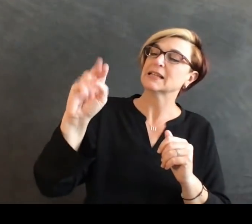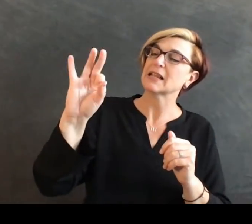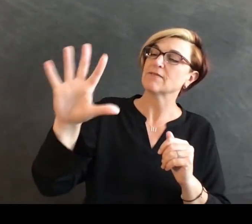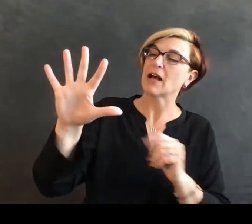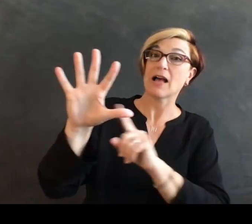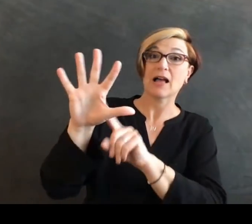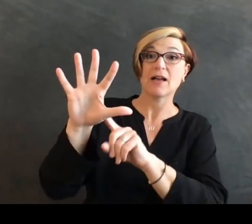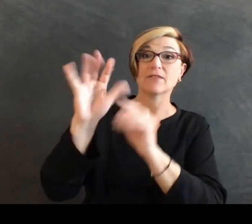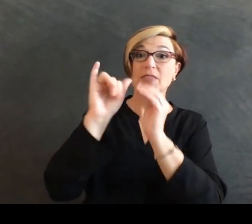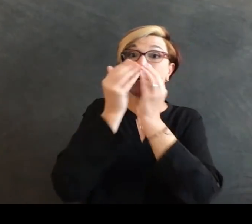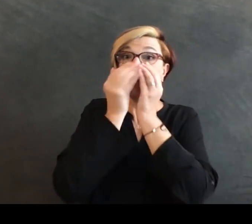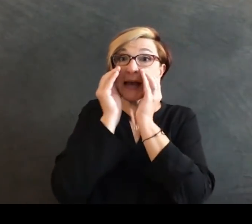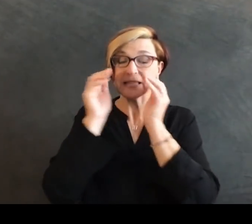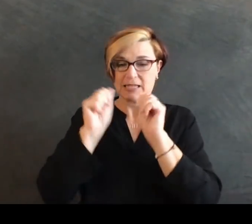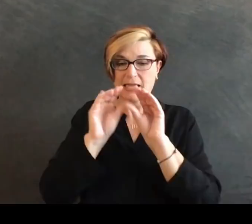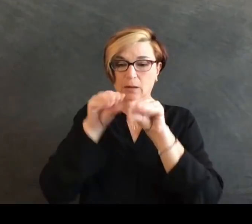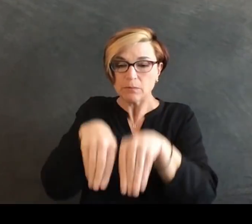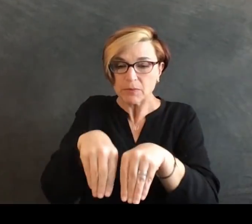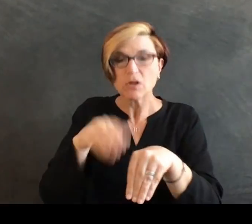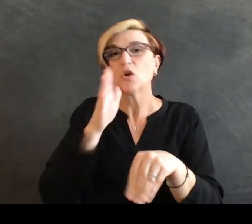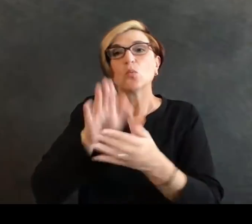Each machine can disinfect